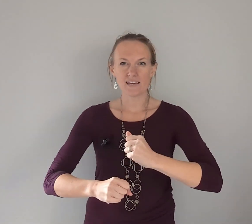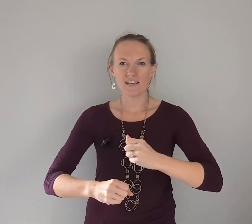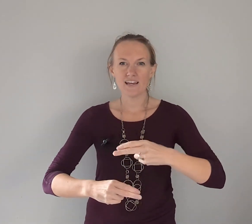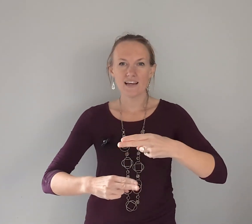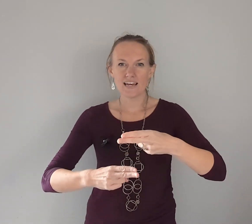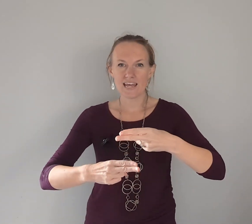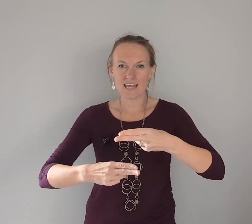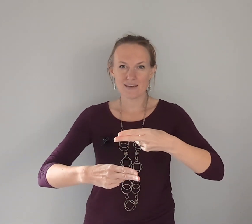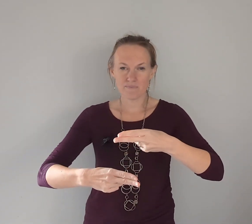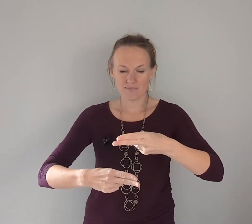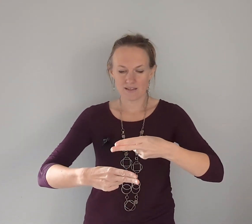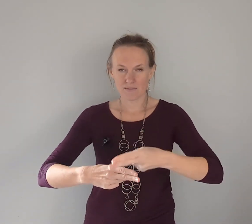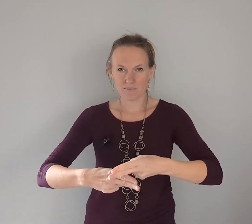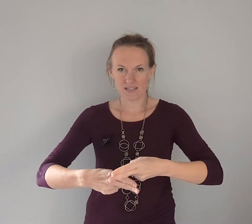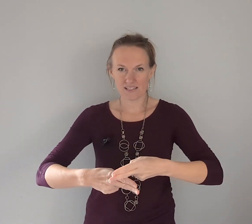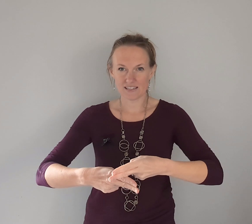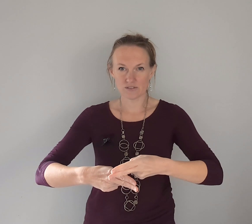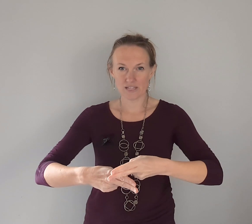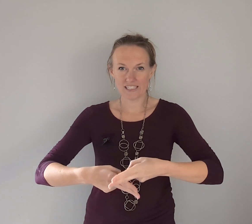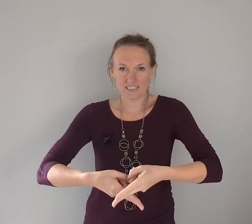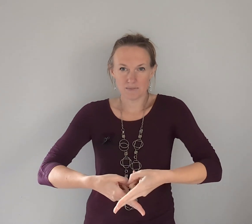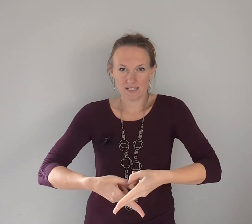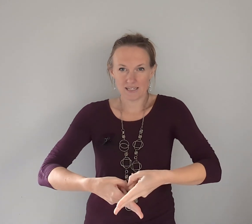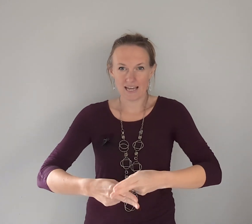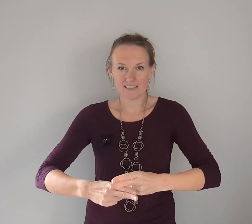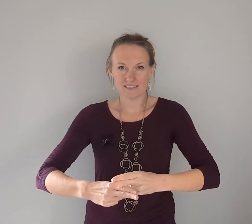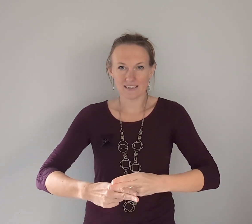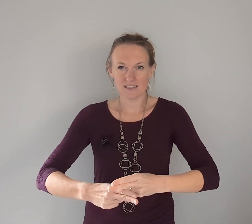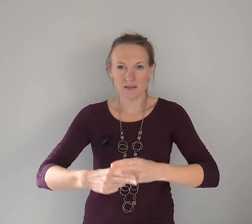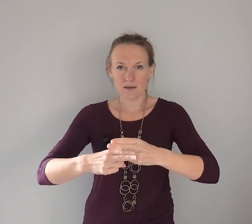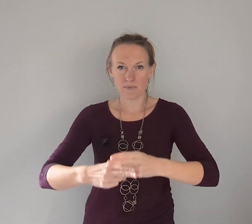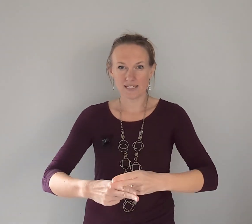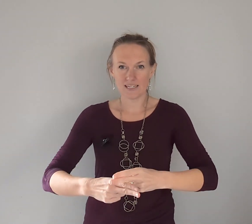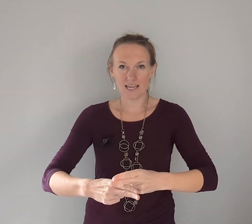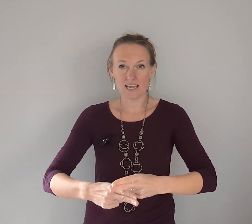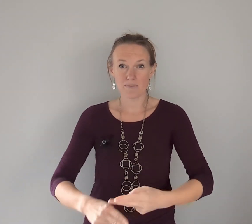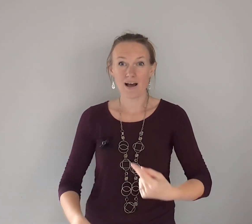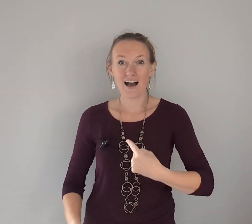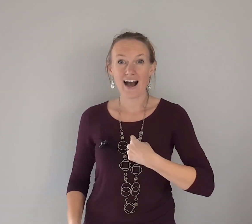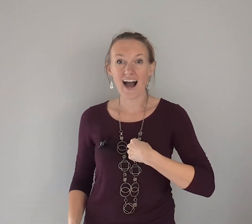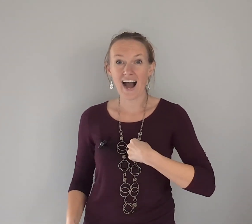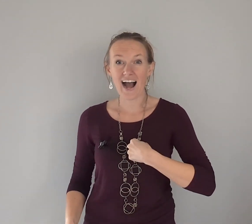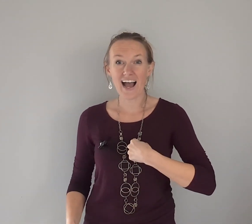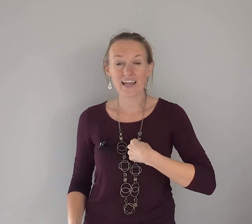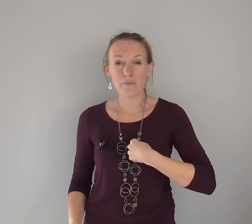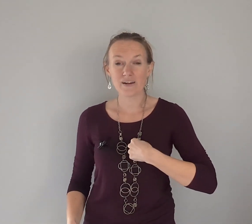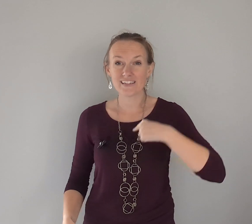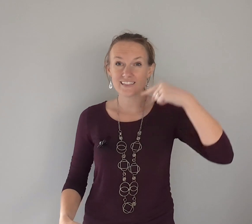mighty name. Making those H's, making an X, okay? Mighty name, I, pointing to